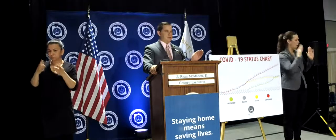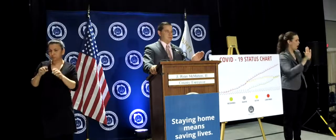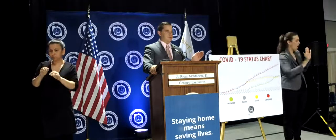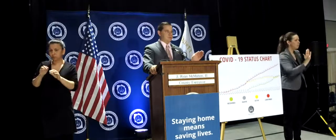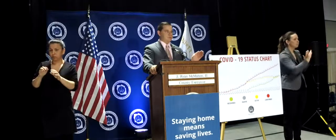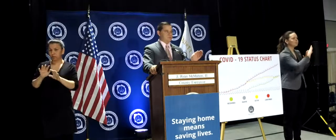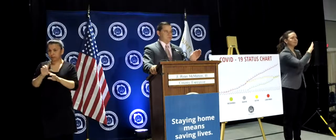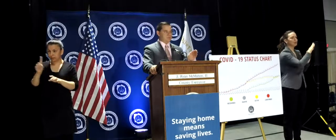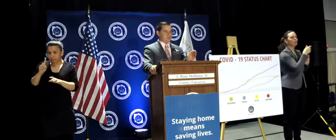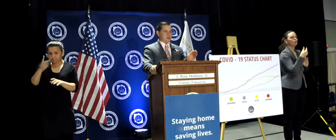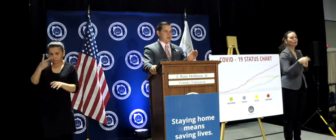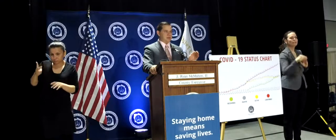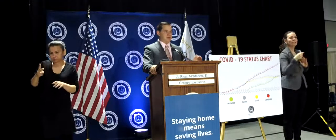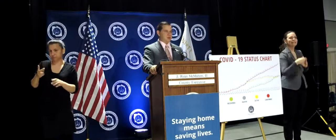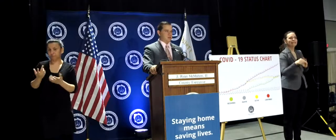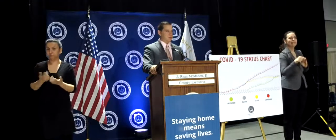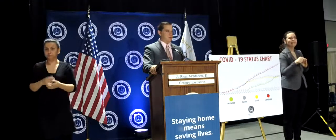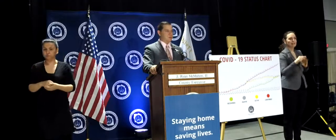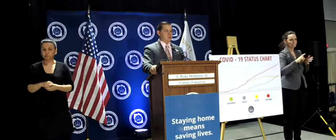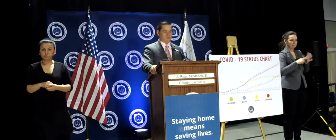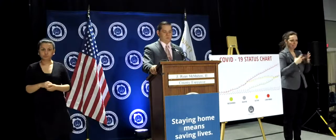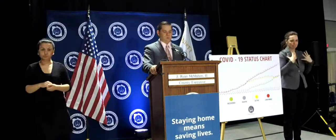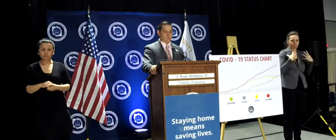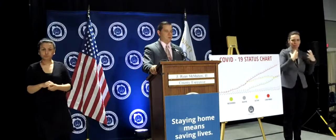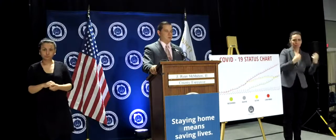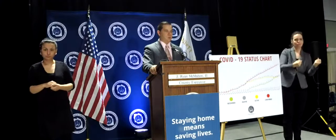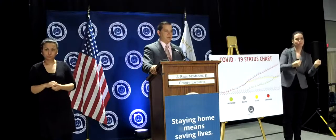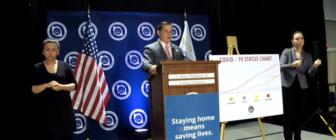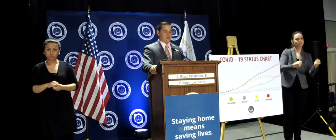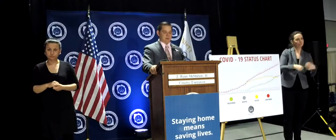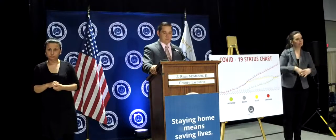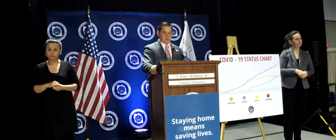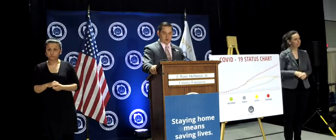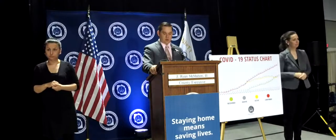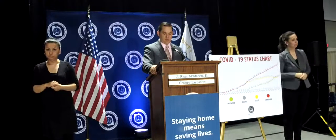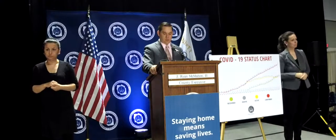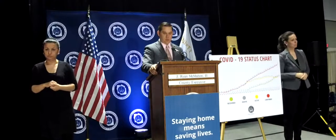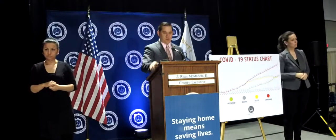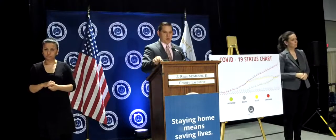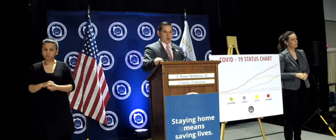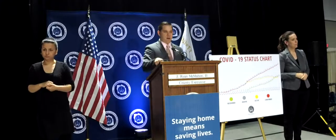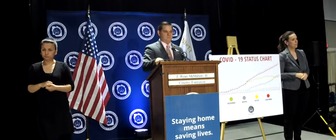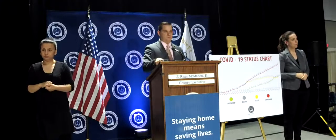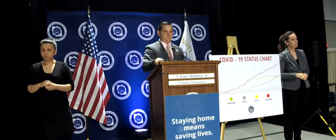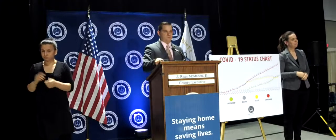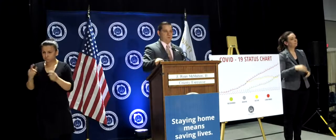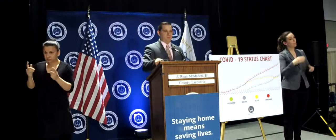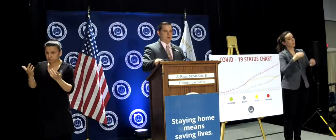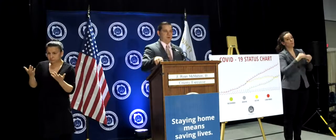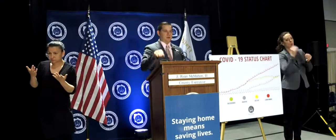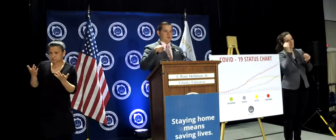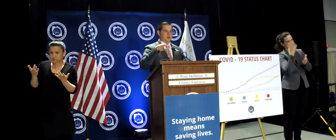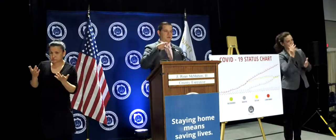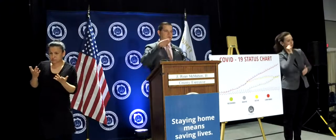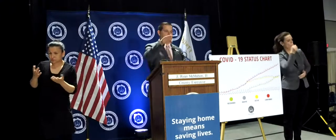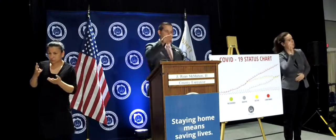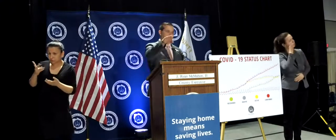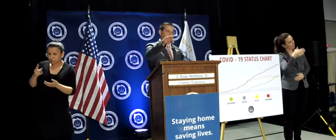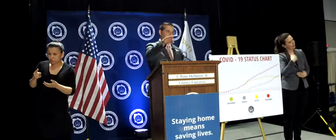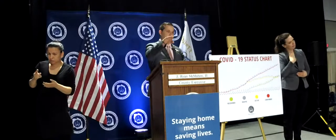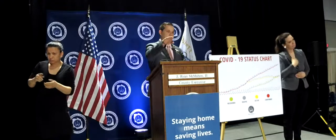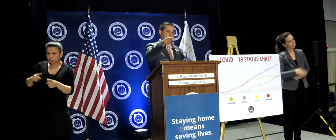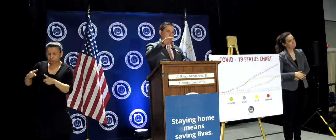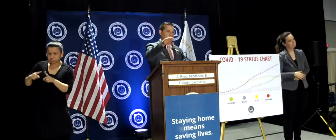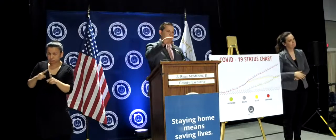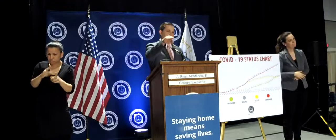might taint the data a little bit. Hopefully we'll know more about that maybe tomorrow. But if you have a flattened